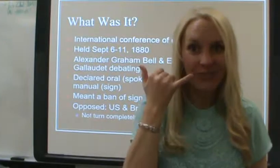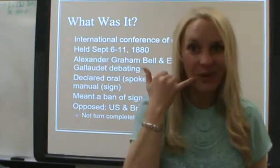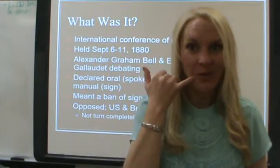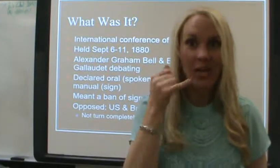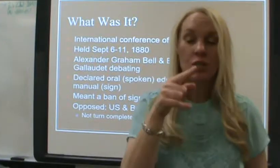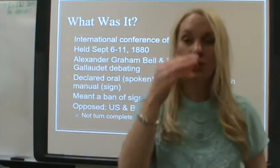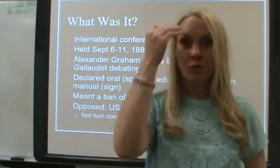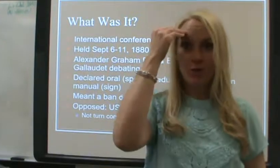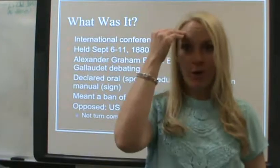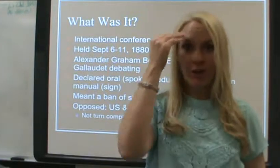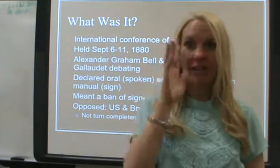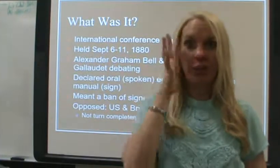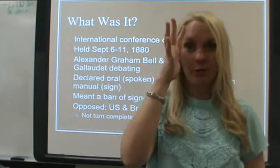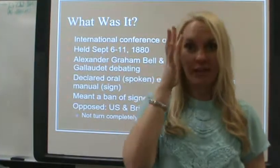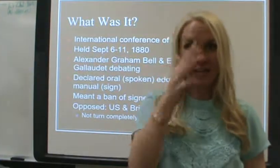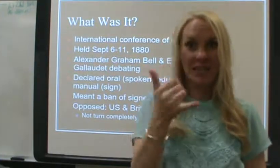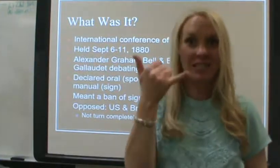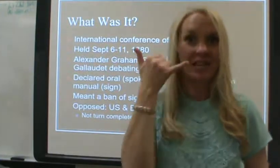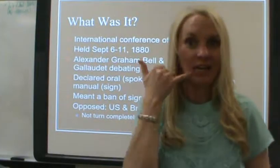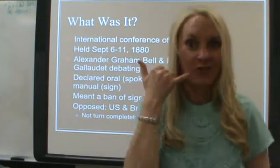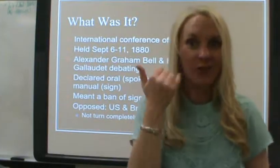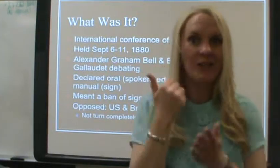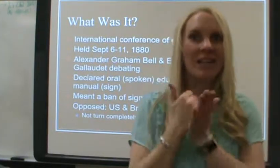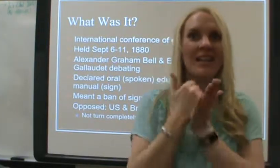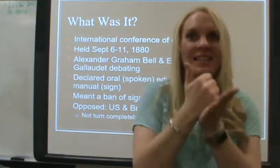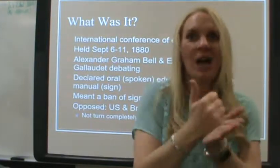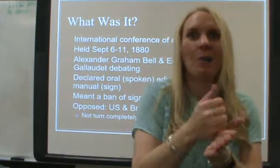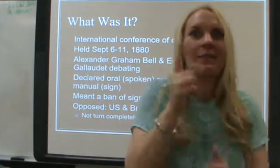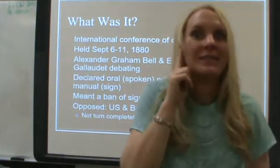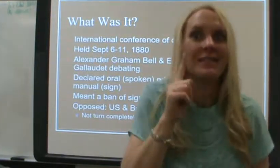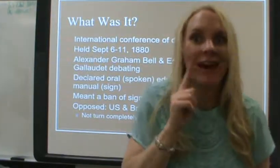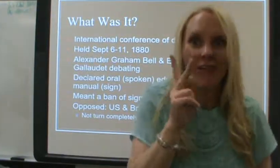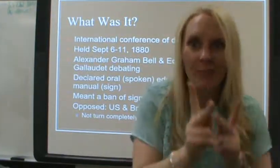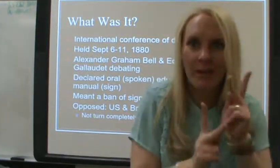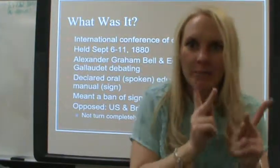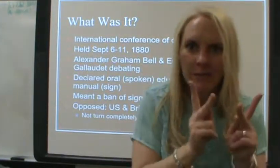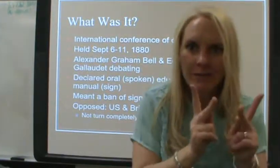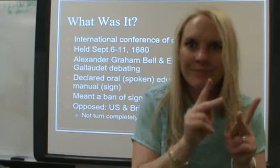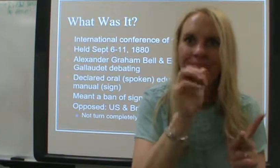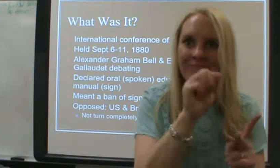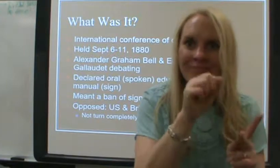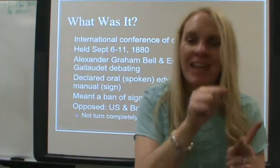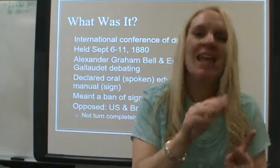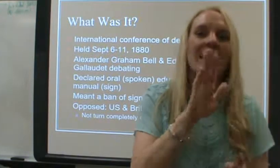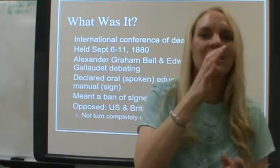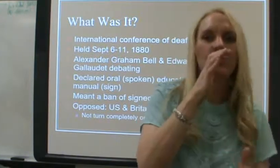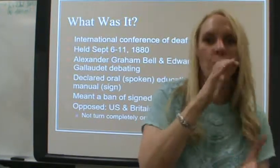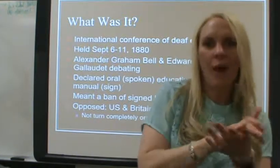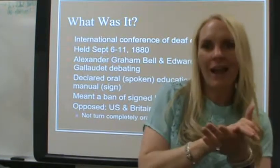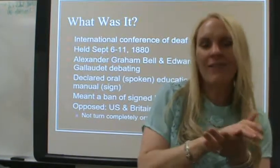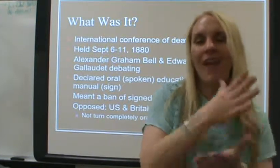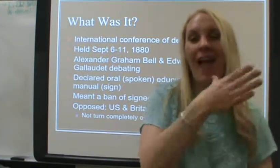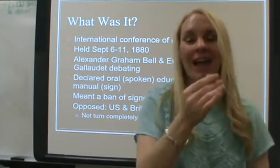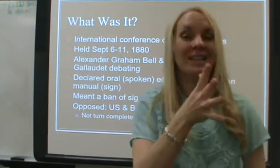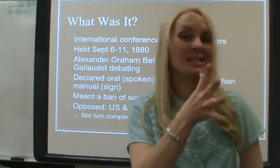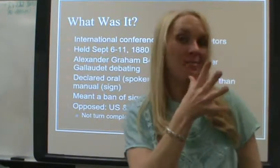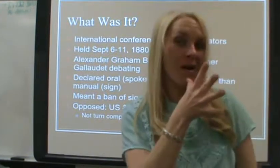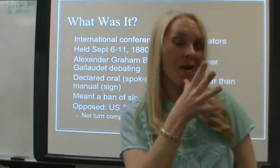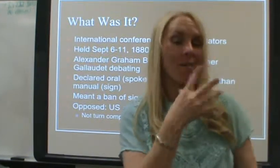telephone. Did you know that he created the telephone to help deaf people? His wife and his mom